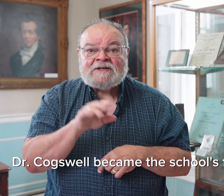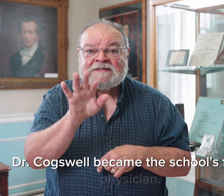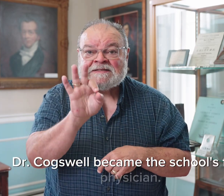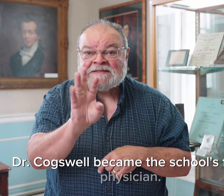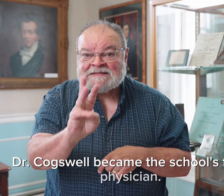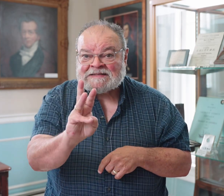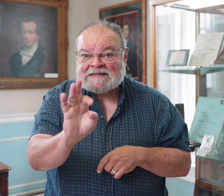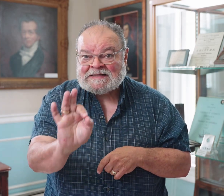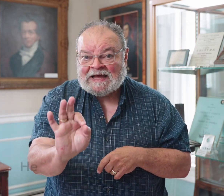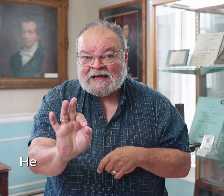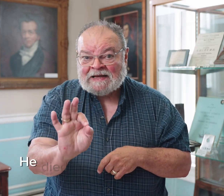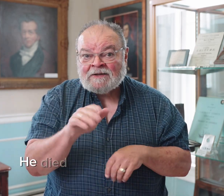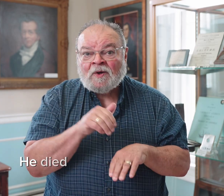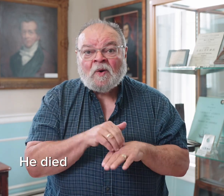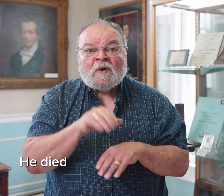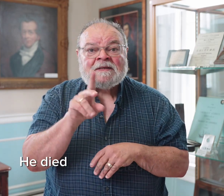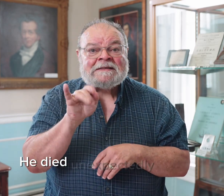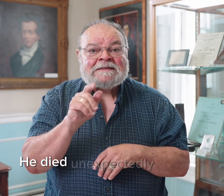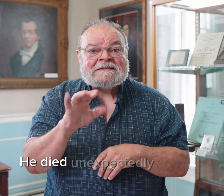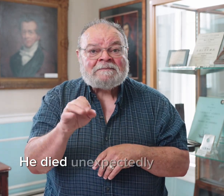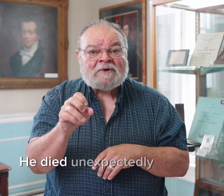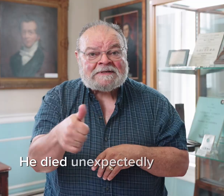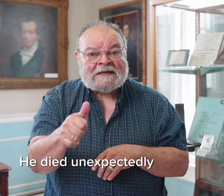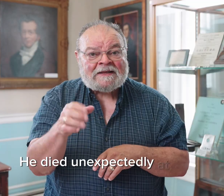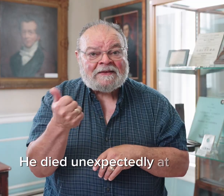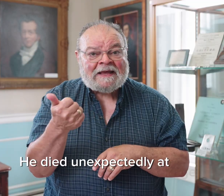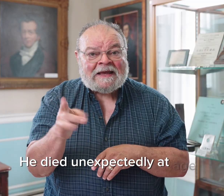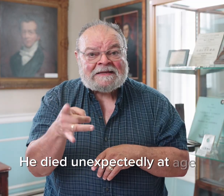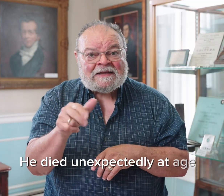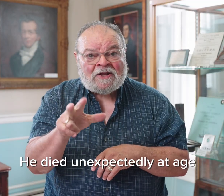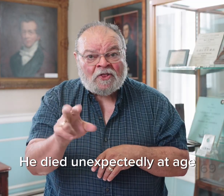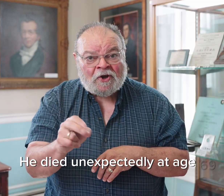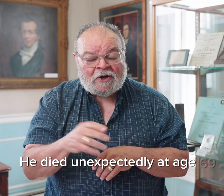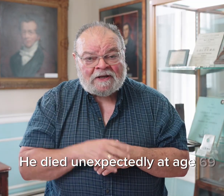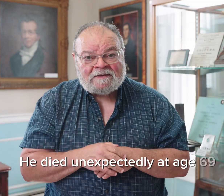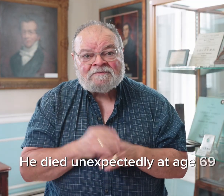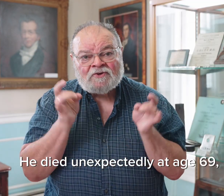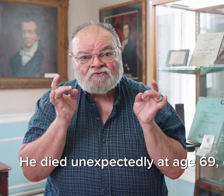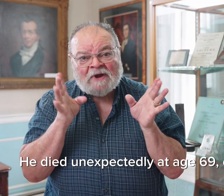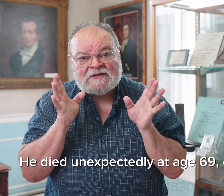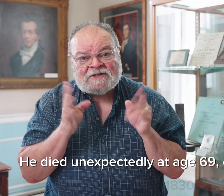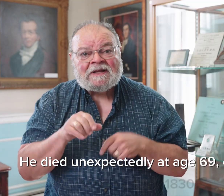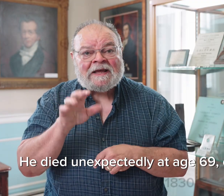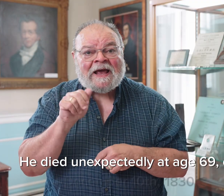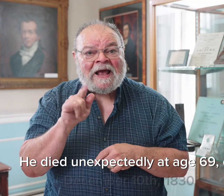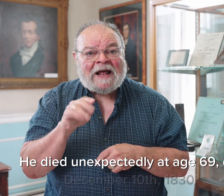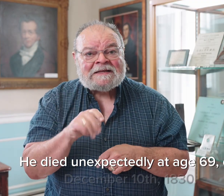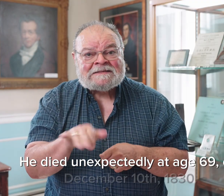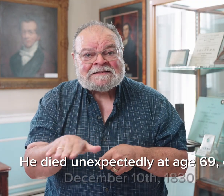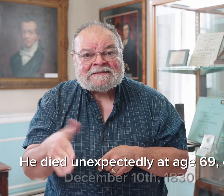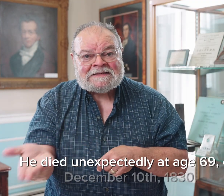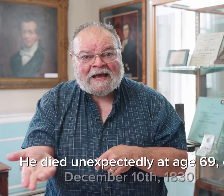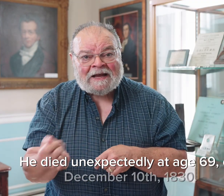physician. He died unexpectedly at age 69 on December 10,